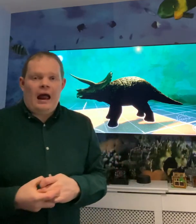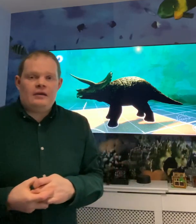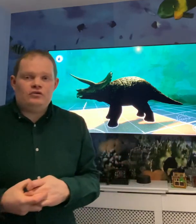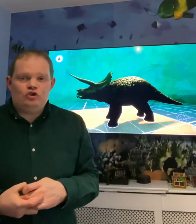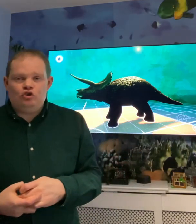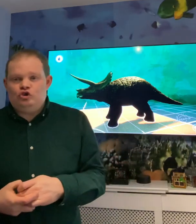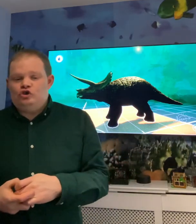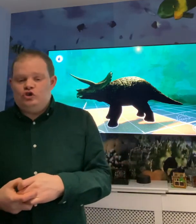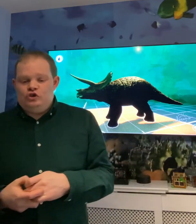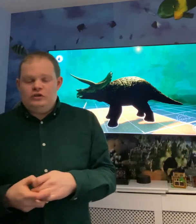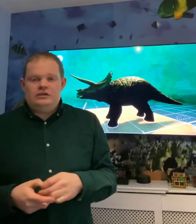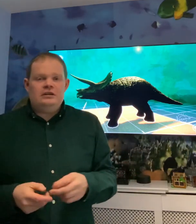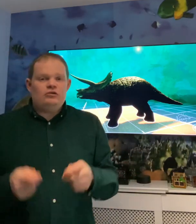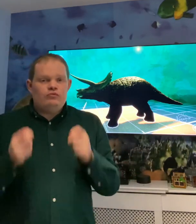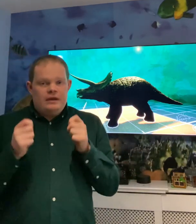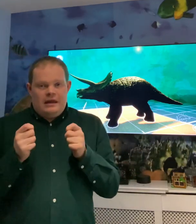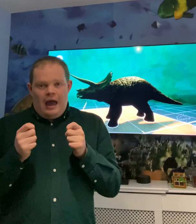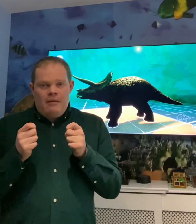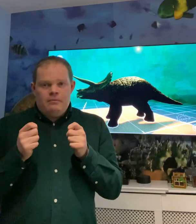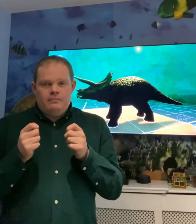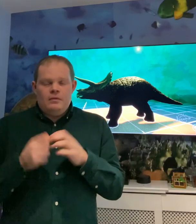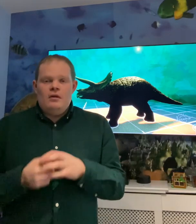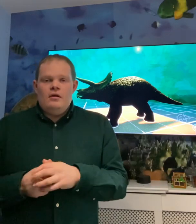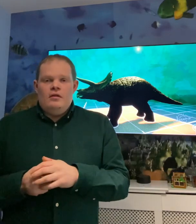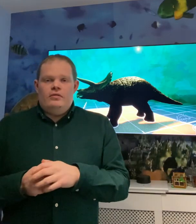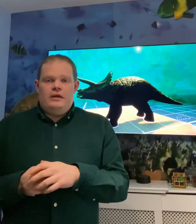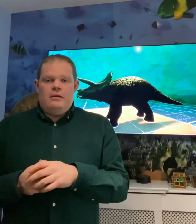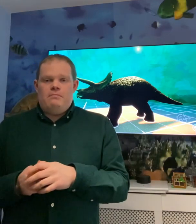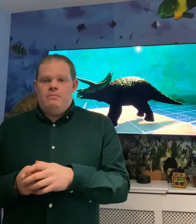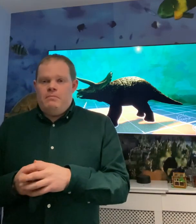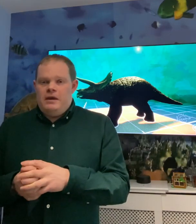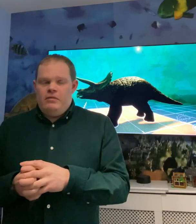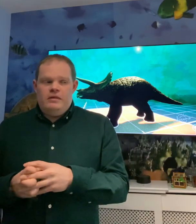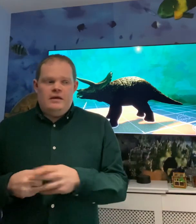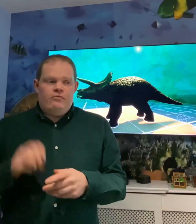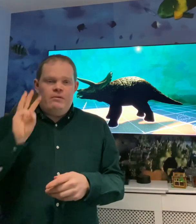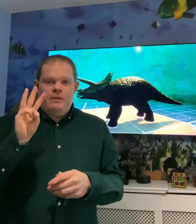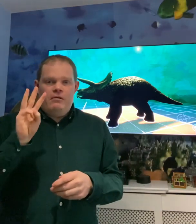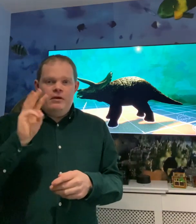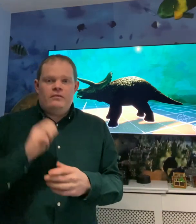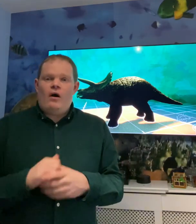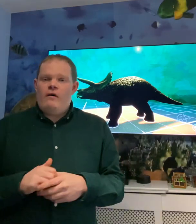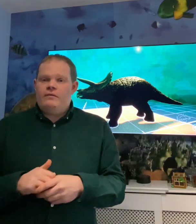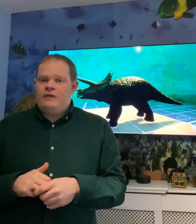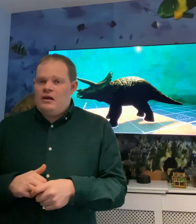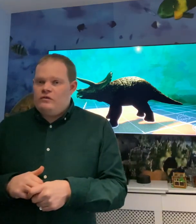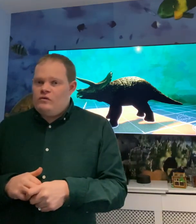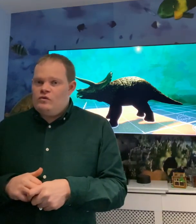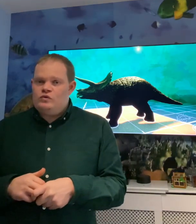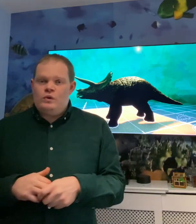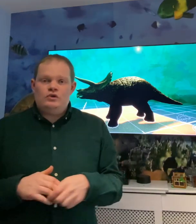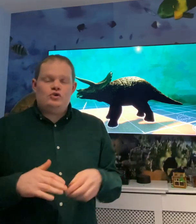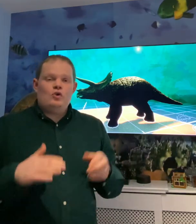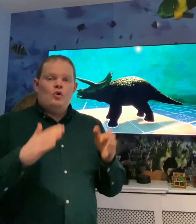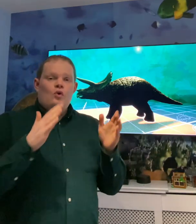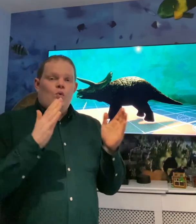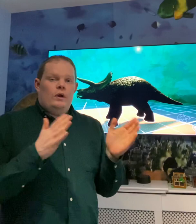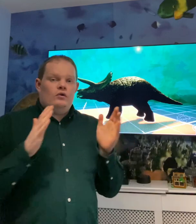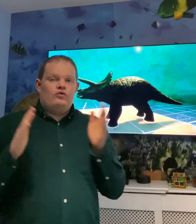And just a little recap, the three periods of the dinosaurs which we are